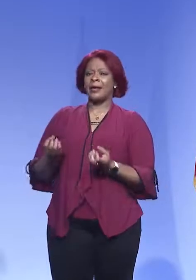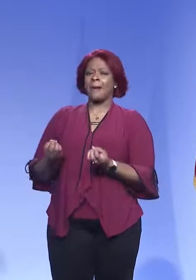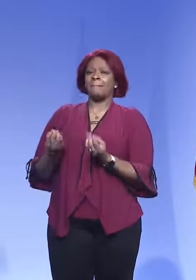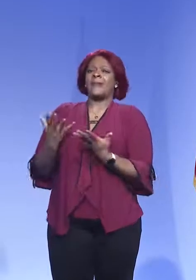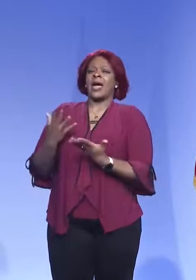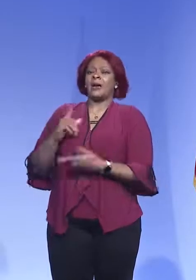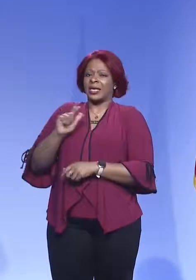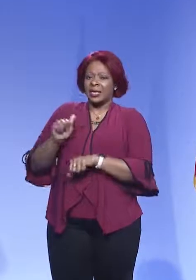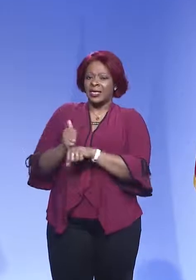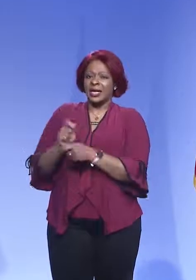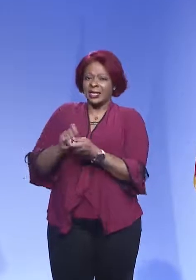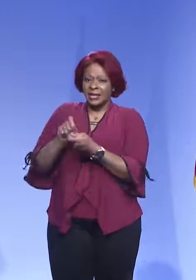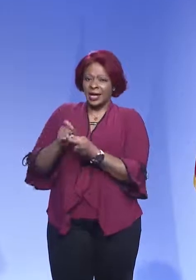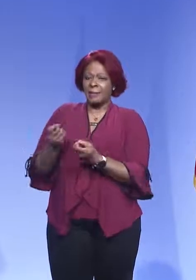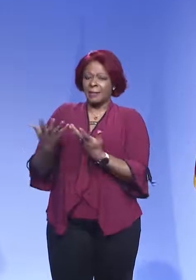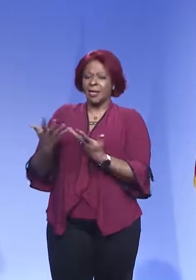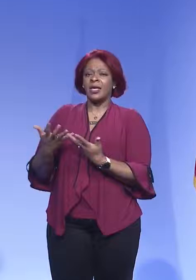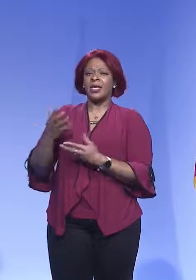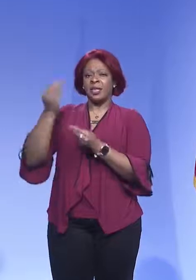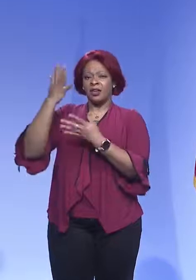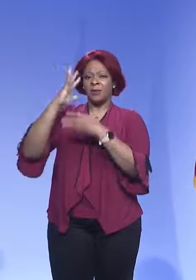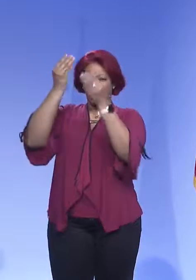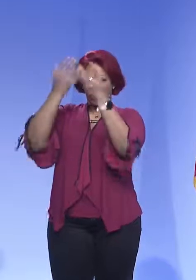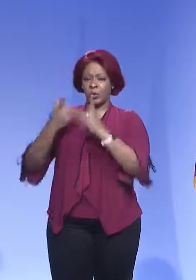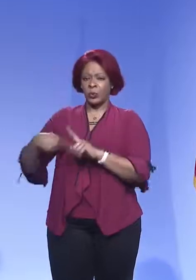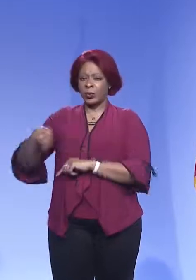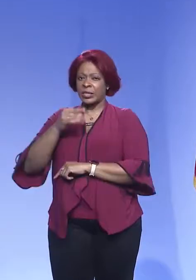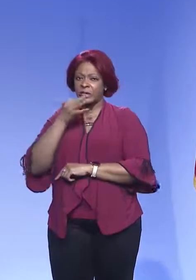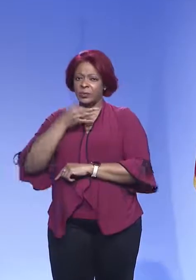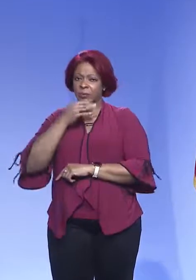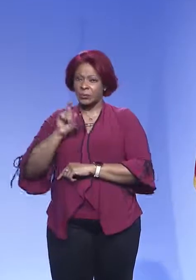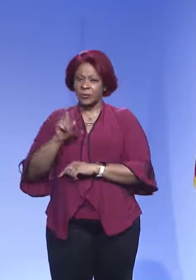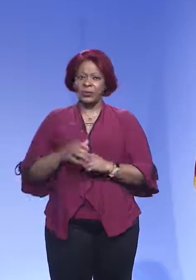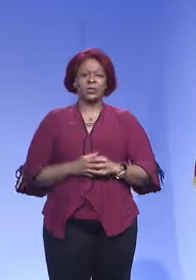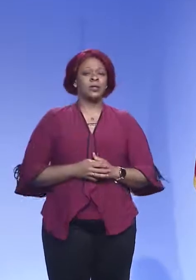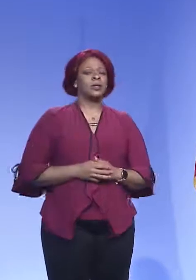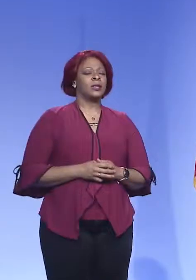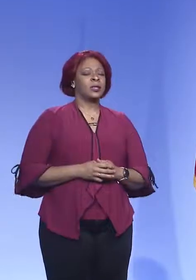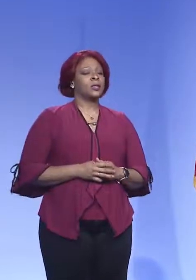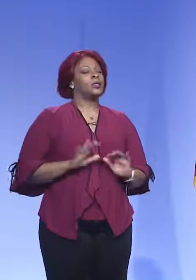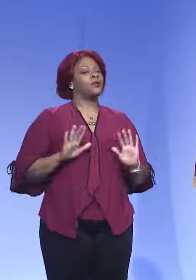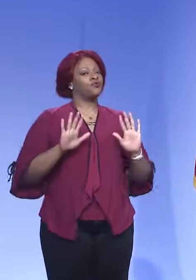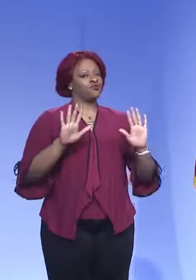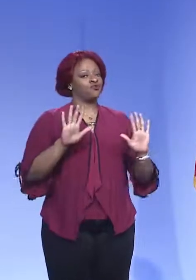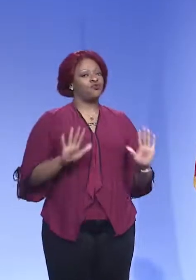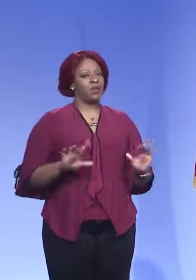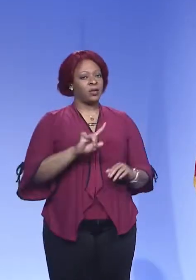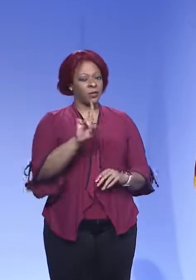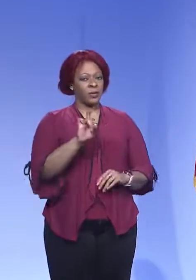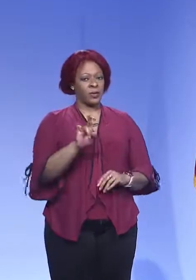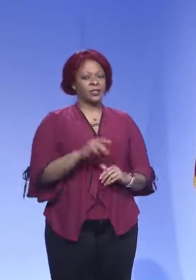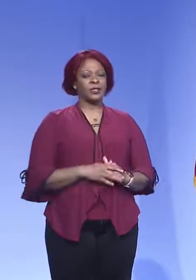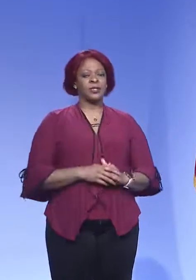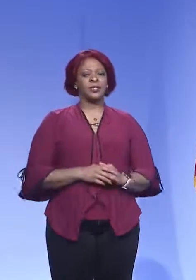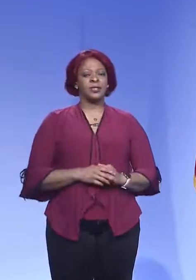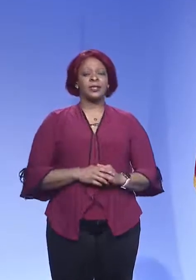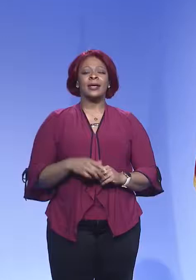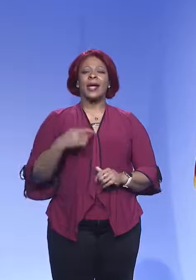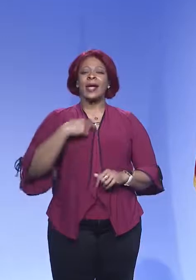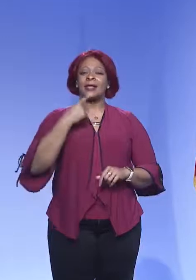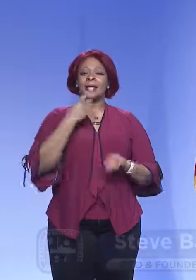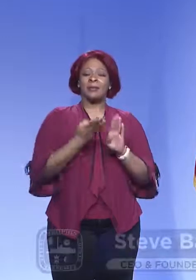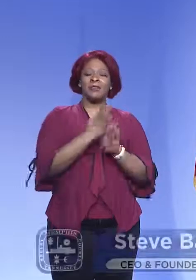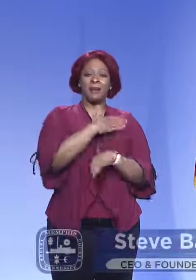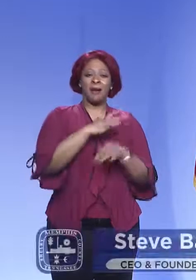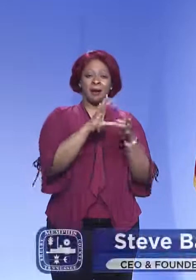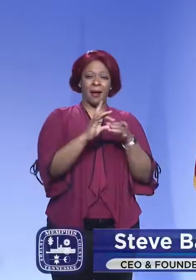the information pipeline soon. That's a great question, and as I said in my